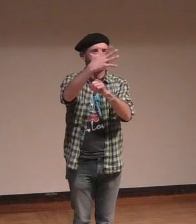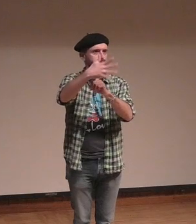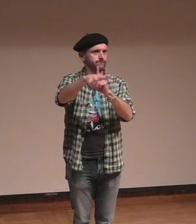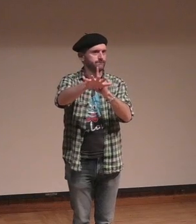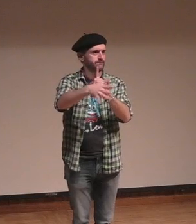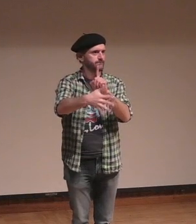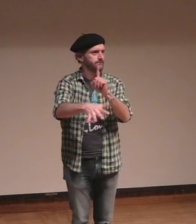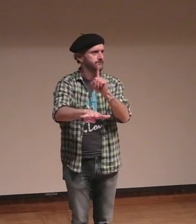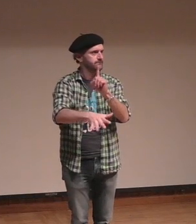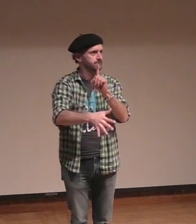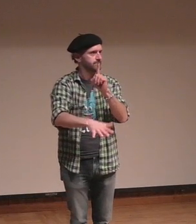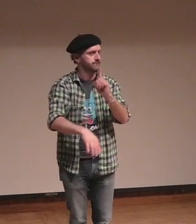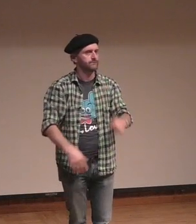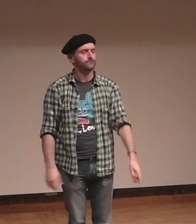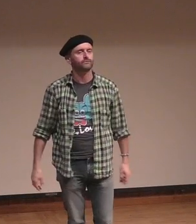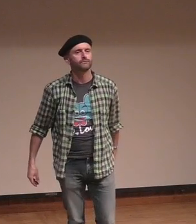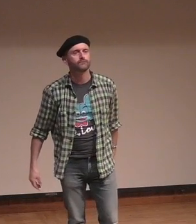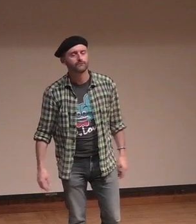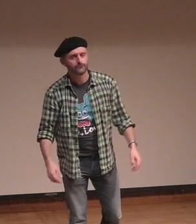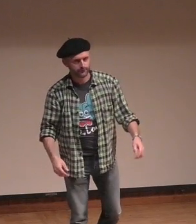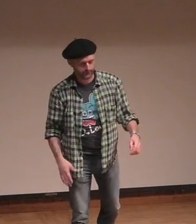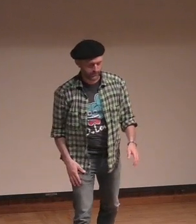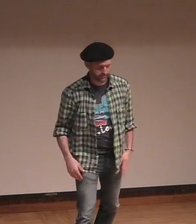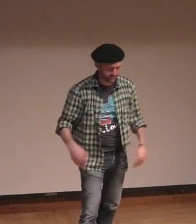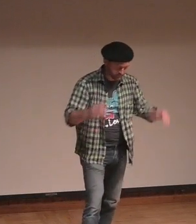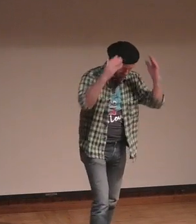And it's called Leaves, or The Leaf.